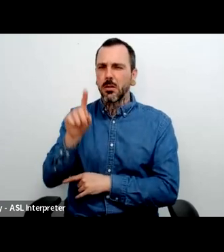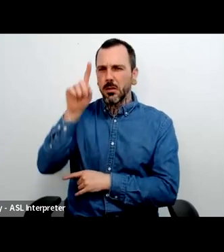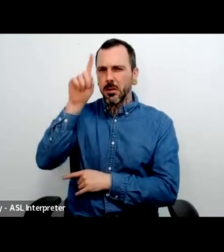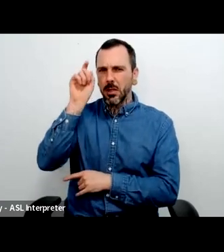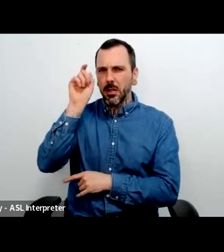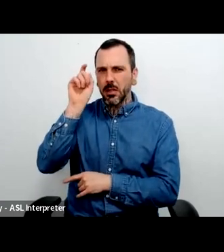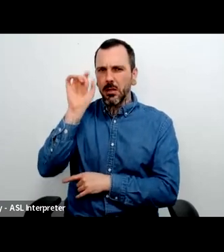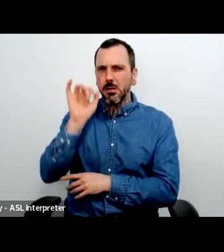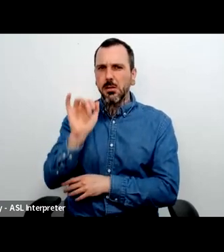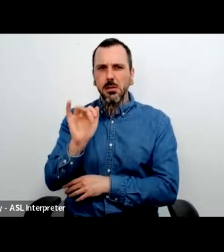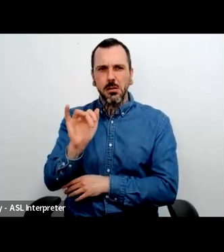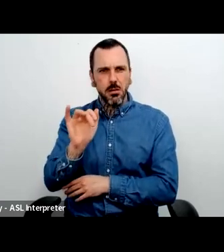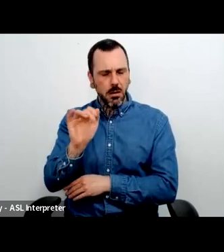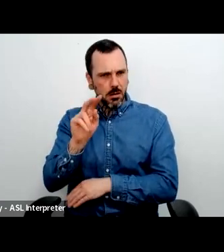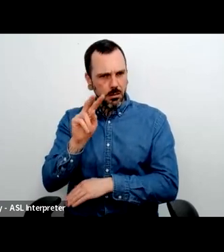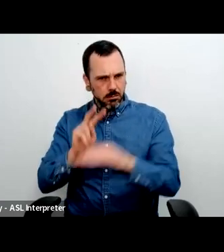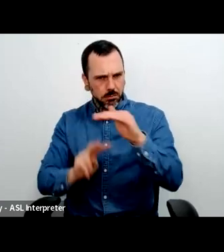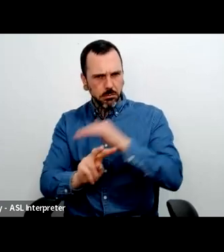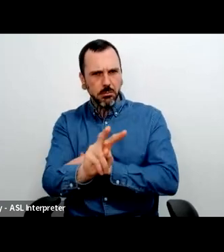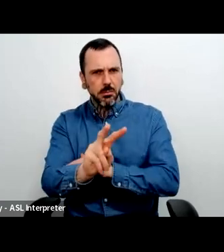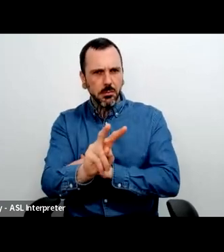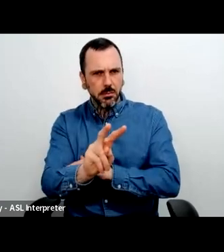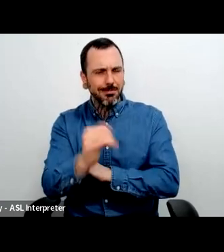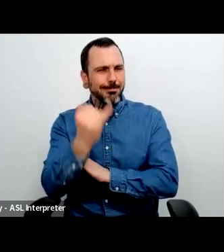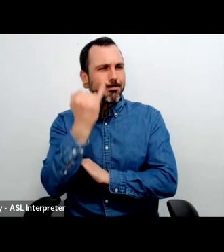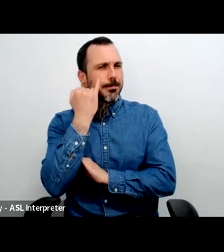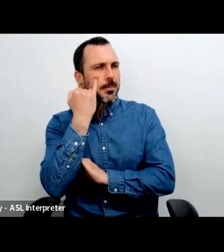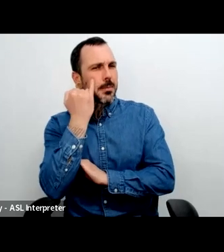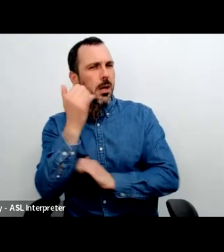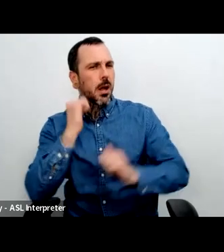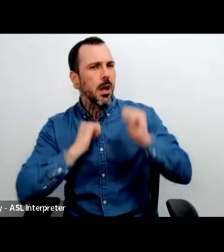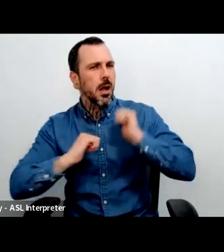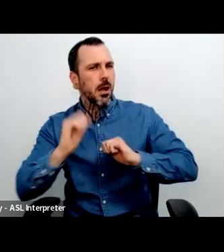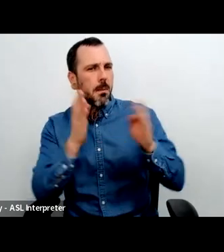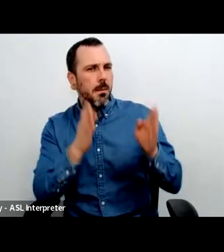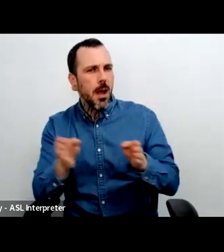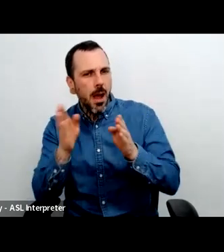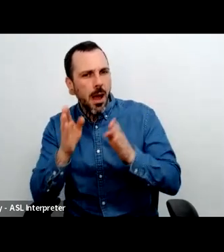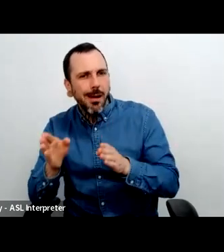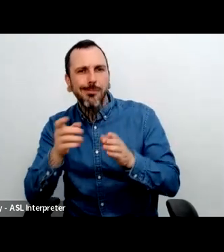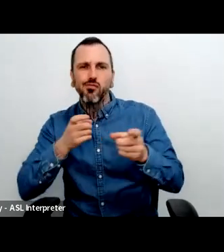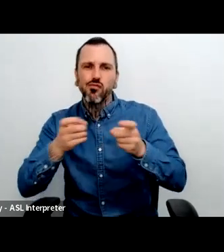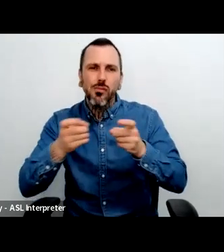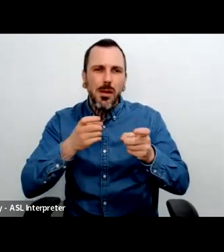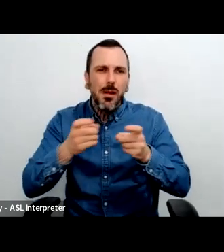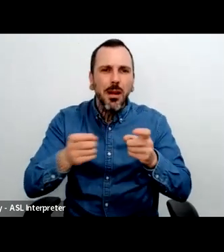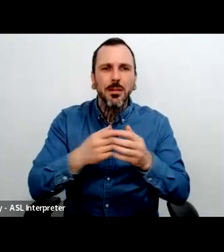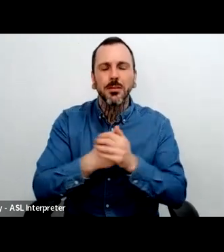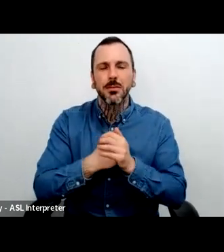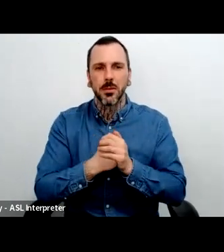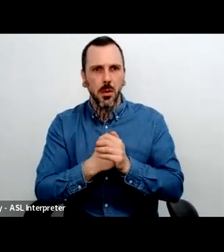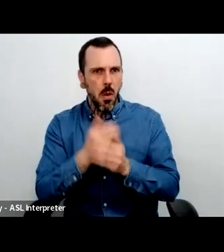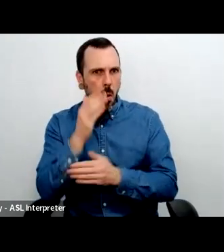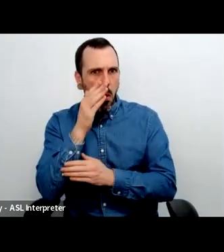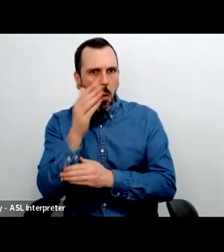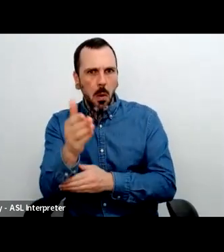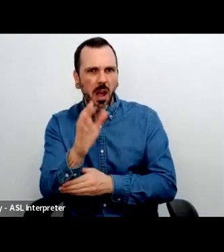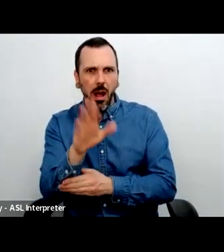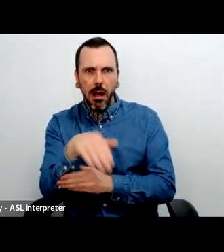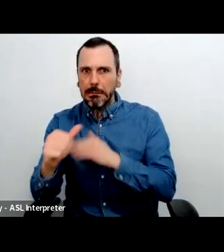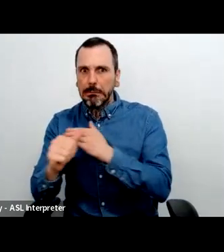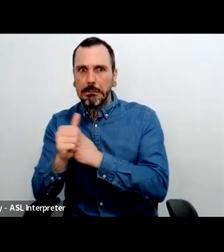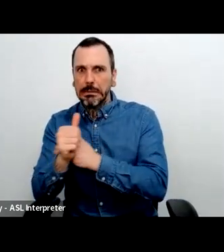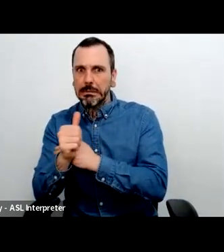less risk-taking on the part of artistic directors and theater groups